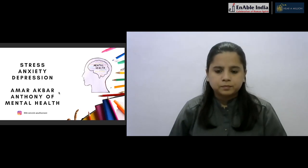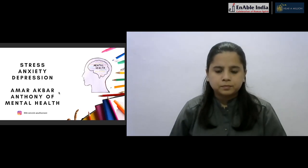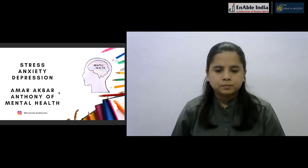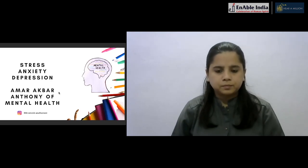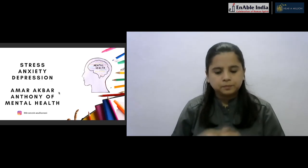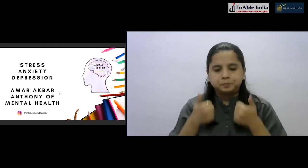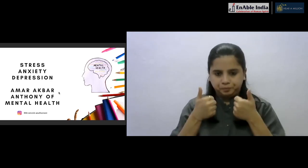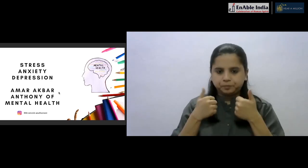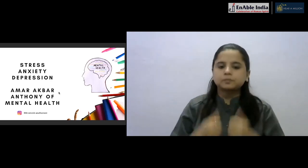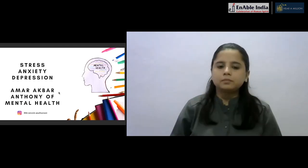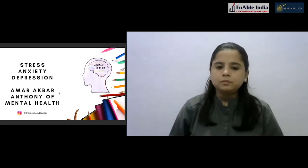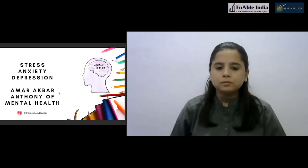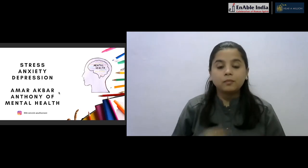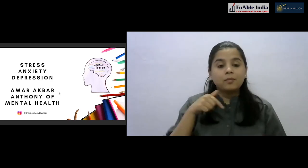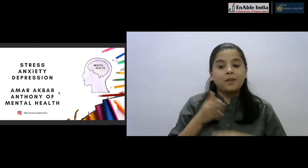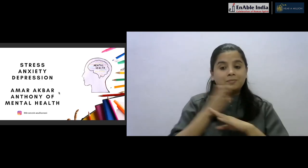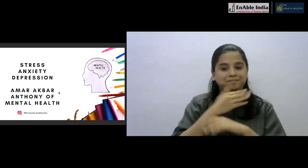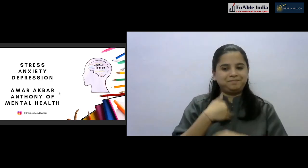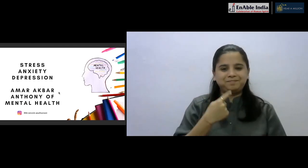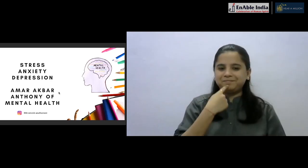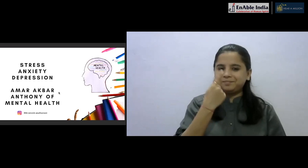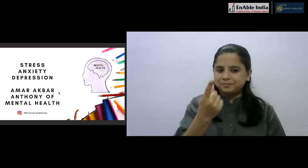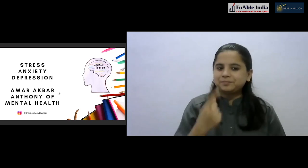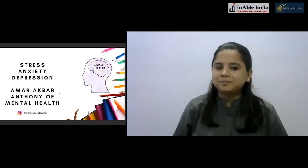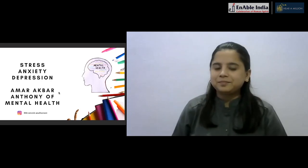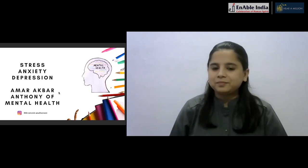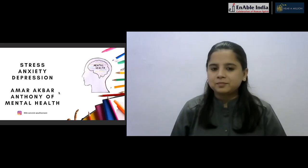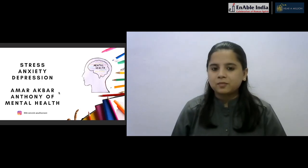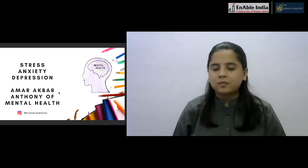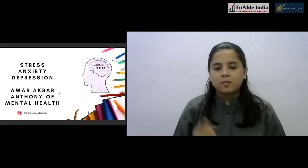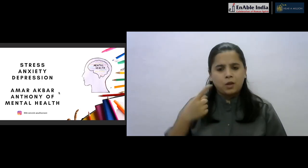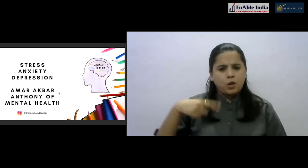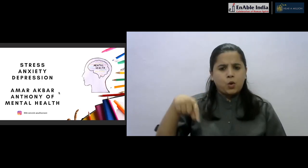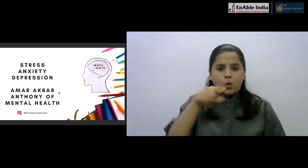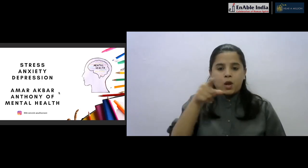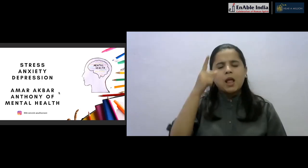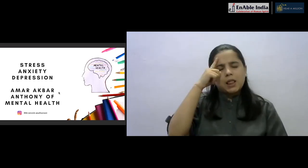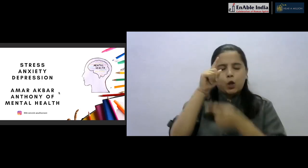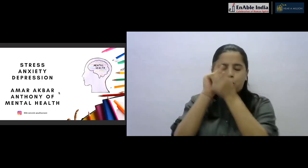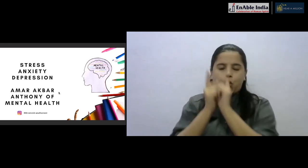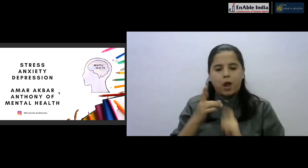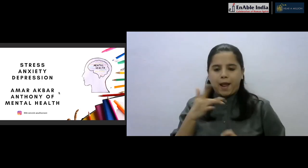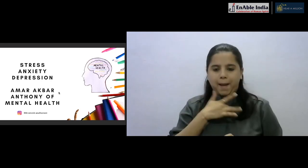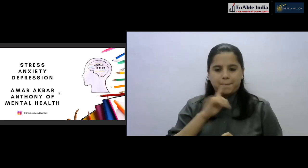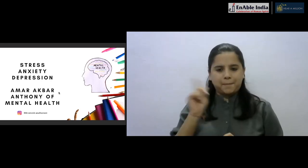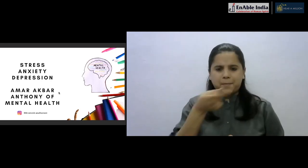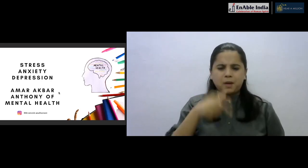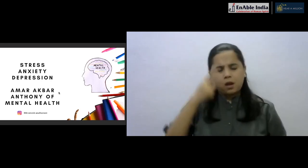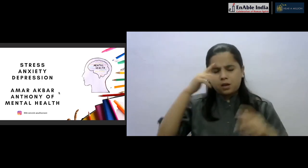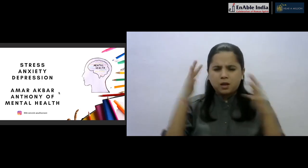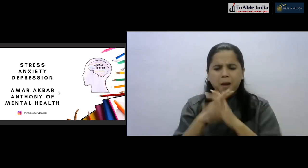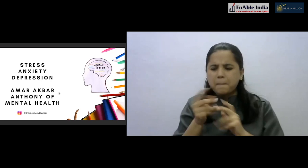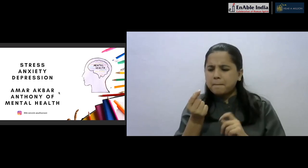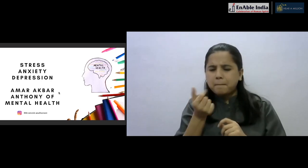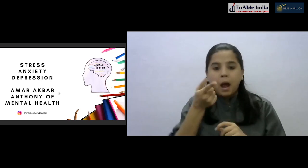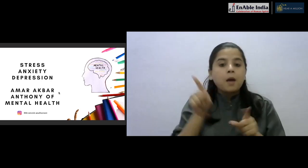All right. So, as I was saying, um, we get, if you think logically, we all get stressed about things that